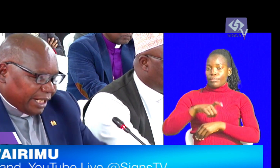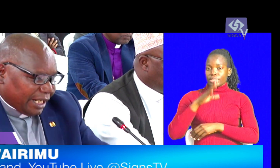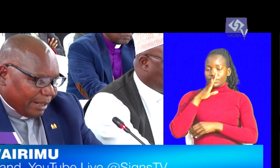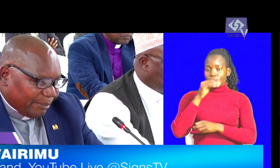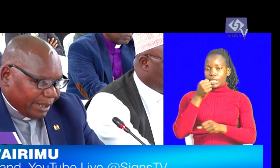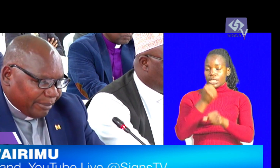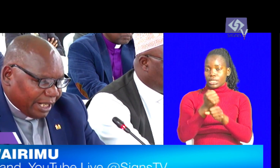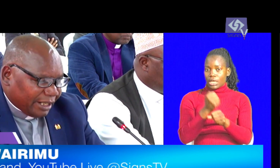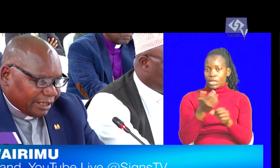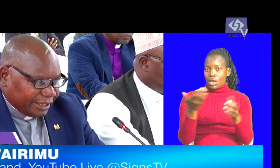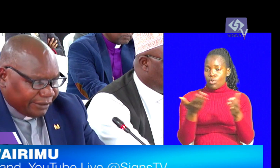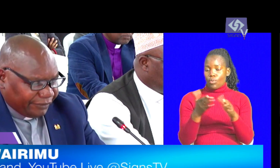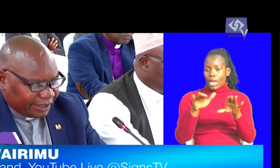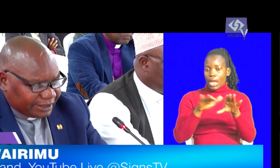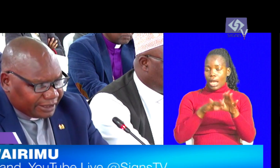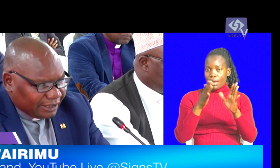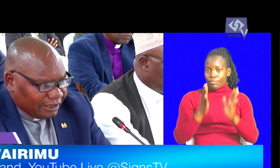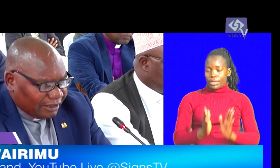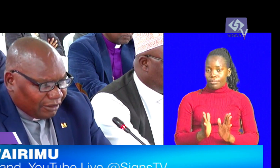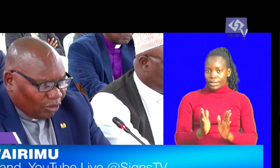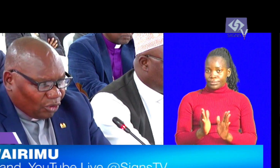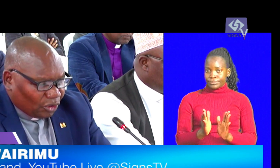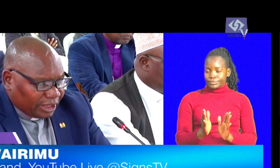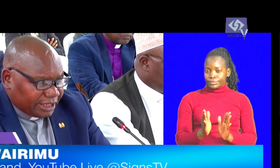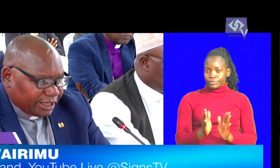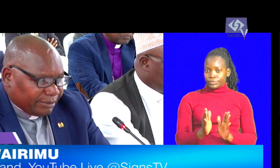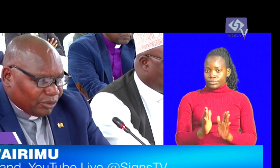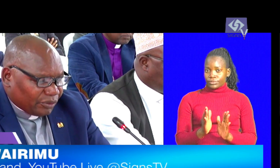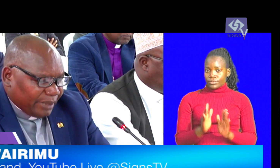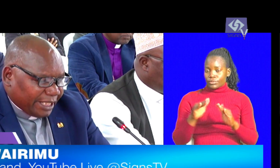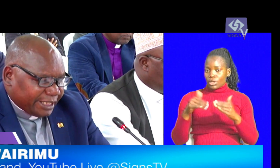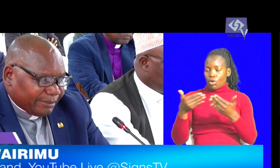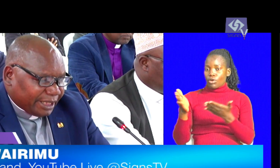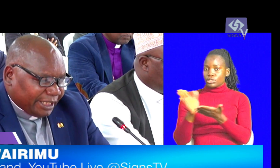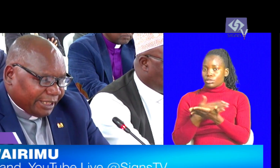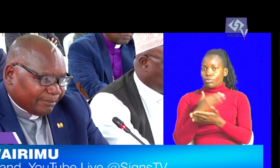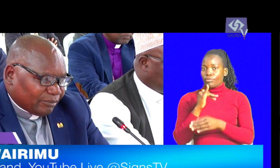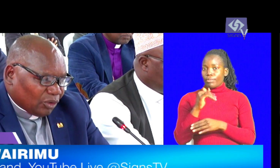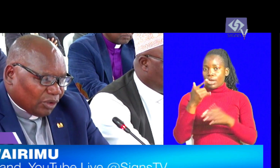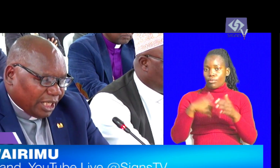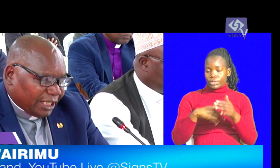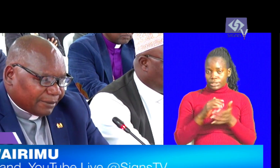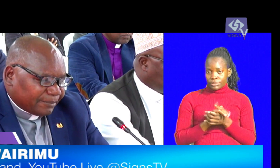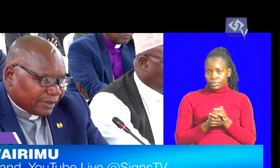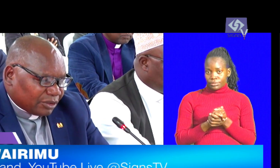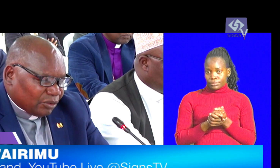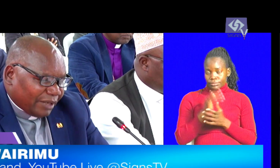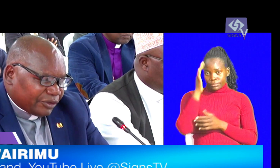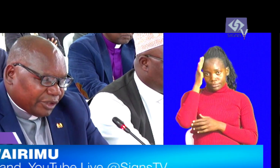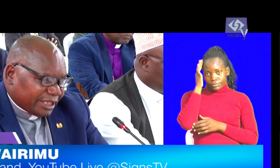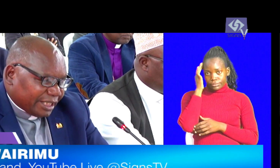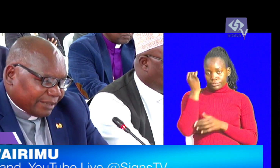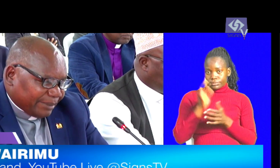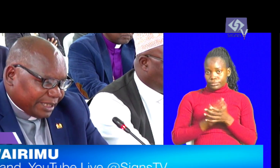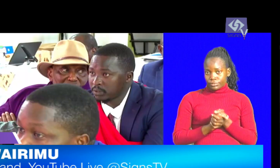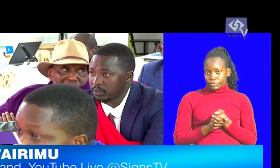where a member defects or is removed by deeming him or her to have joined another party. If